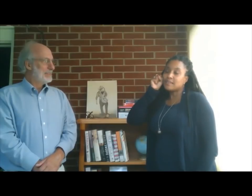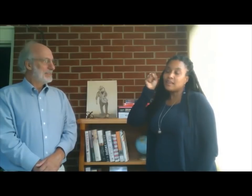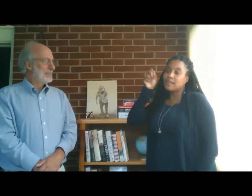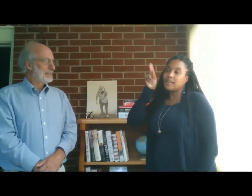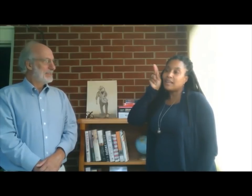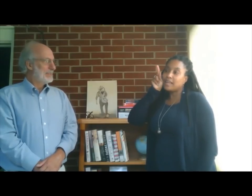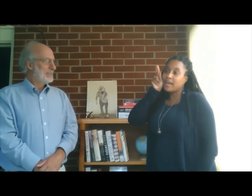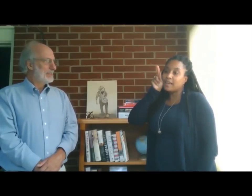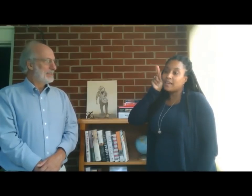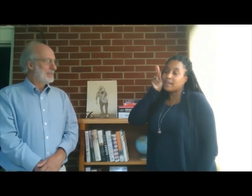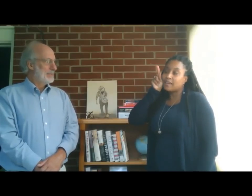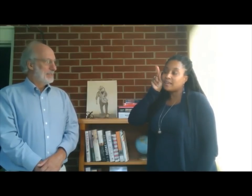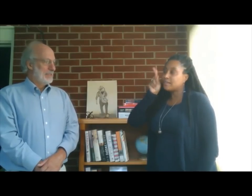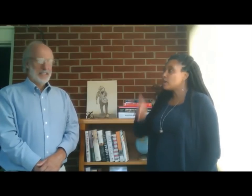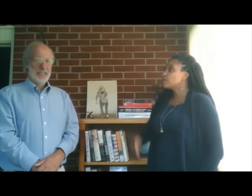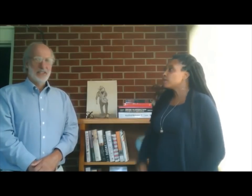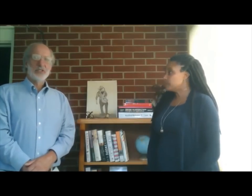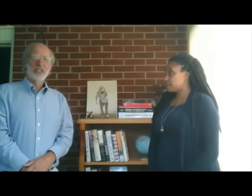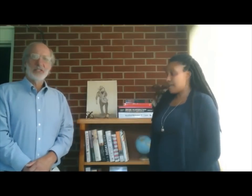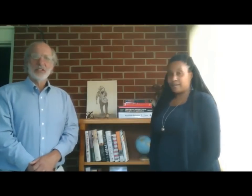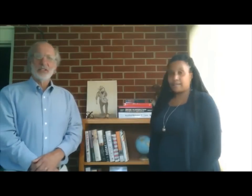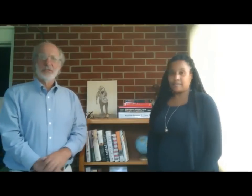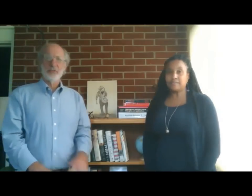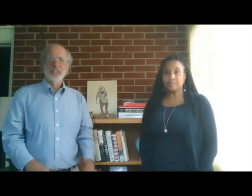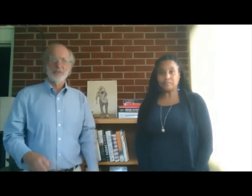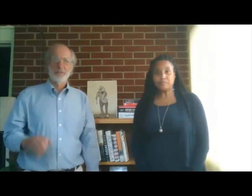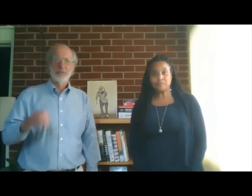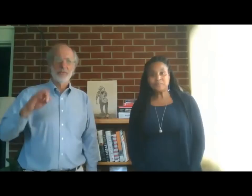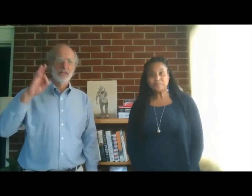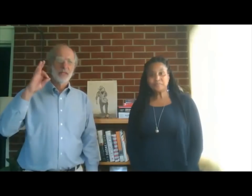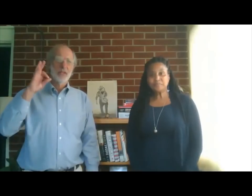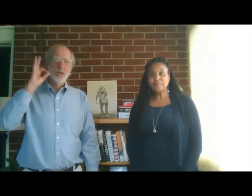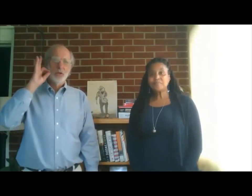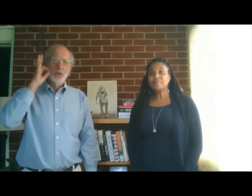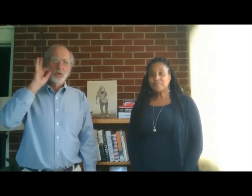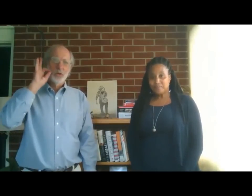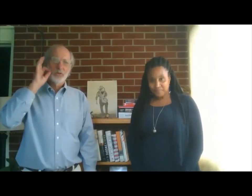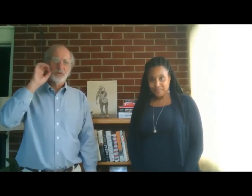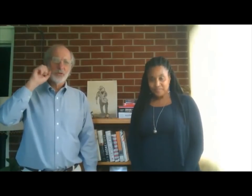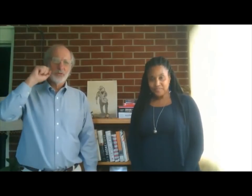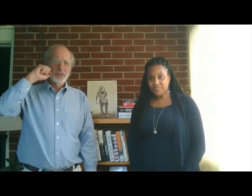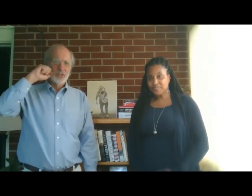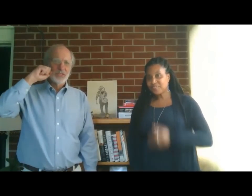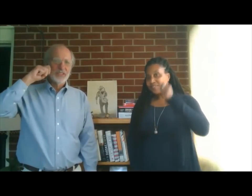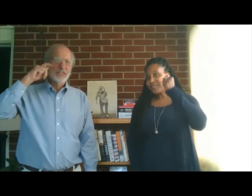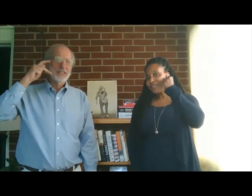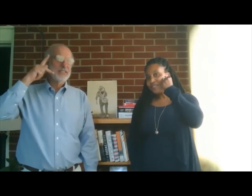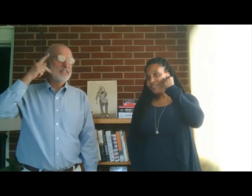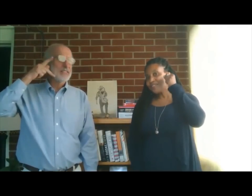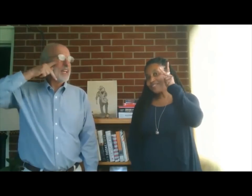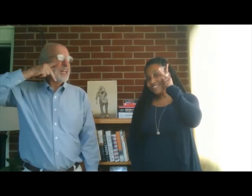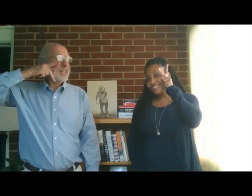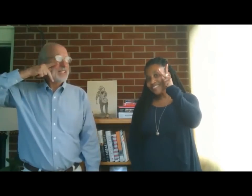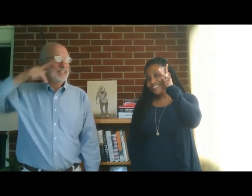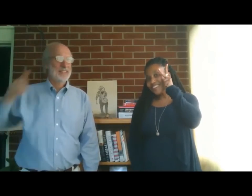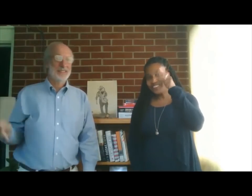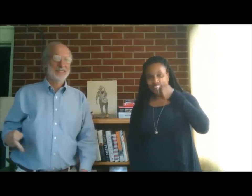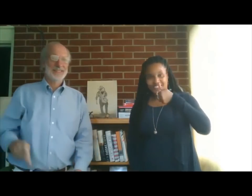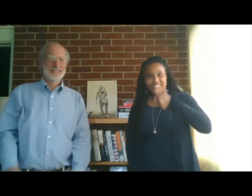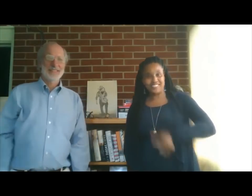S K. And this one's a little hard for me. Fruit